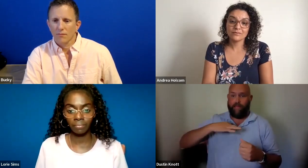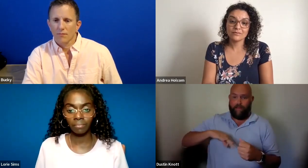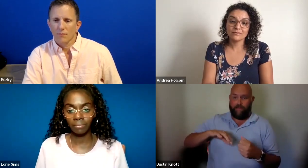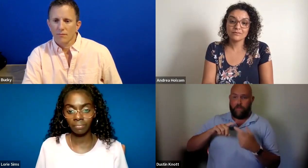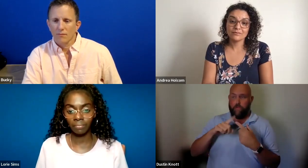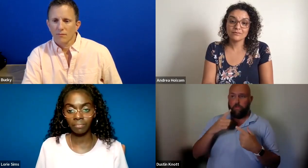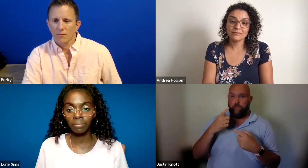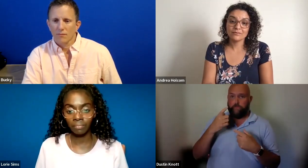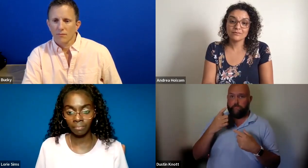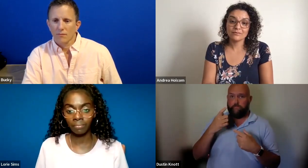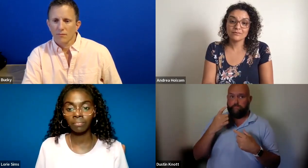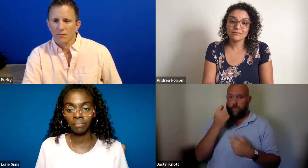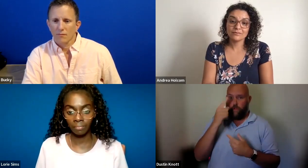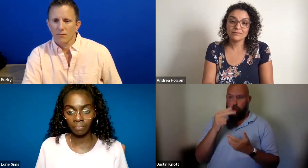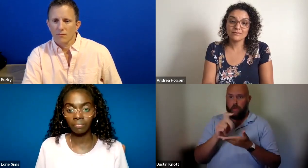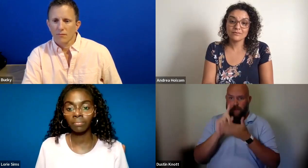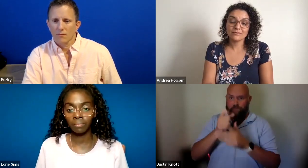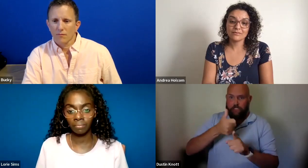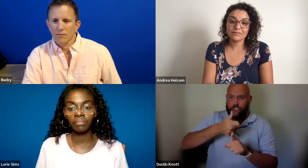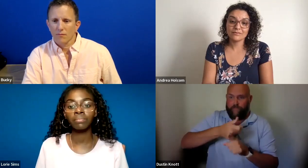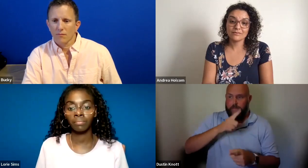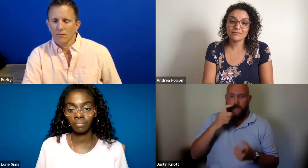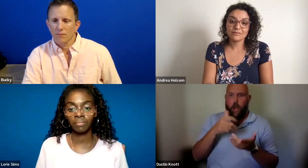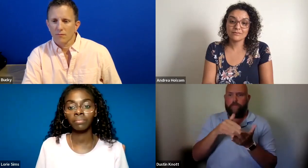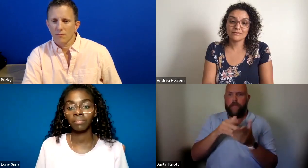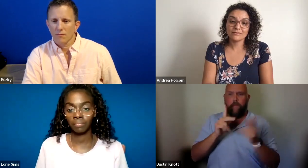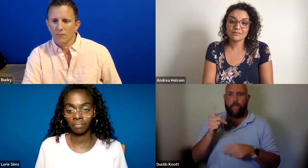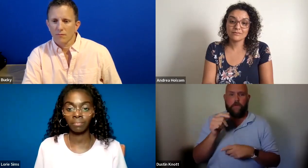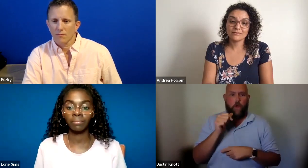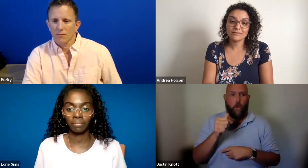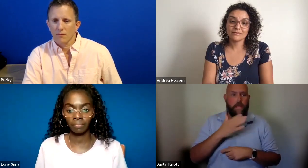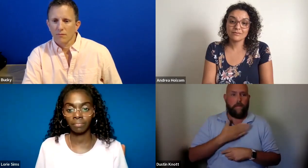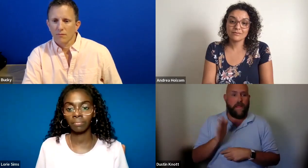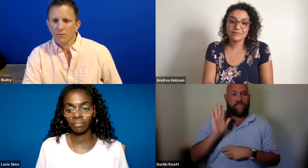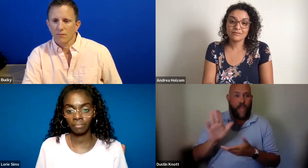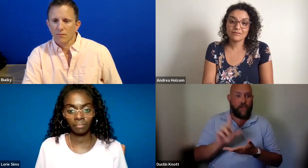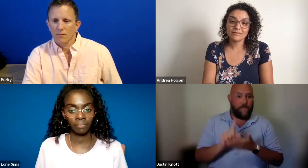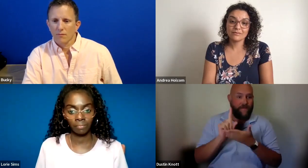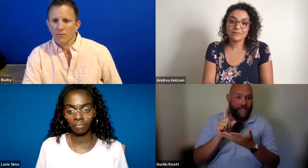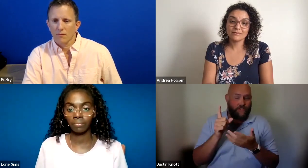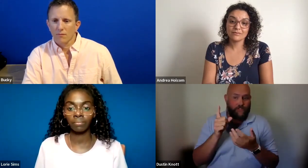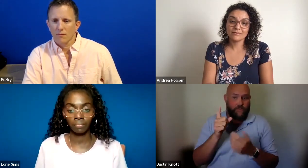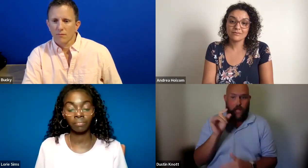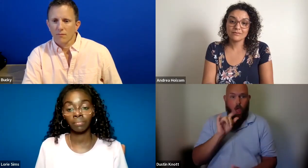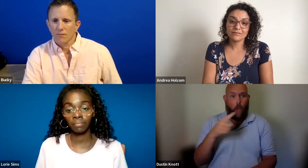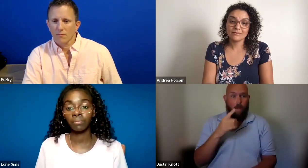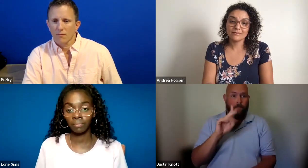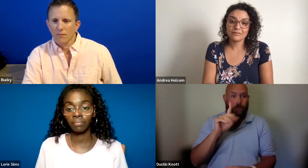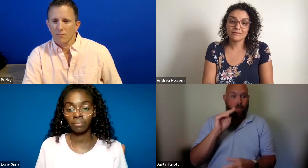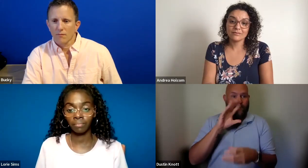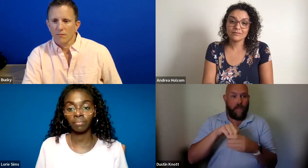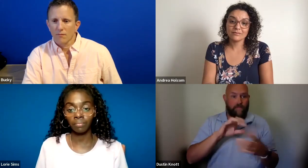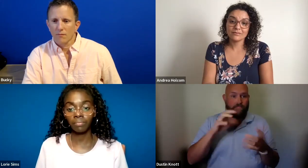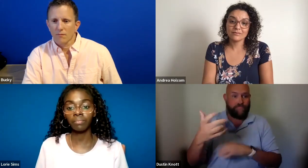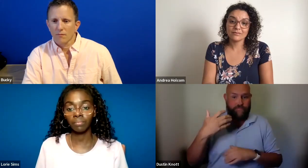the time. And these individuals in our field need to be taking them all the time, because recognizing privilege itself is crucial,